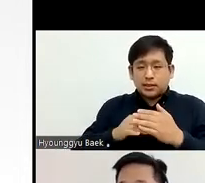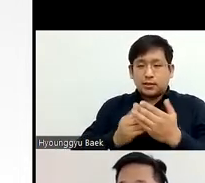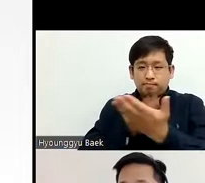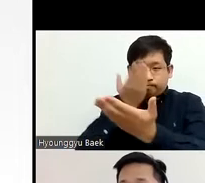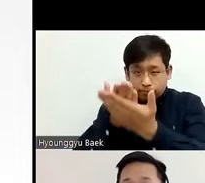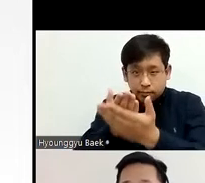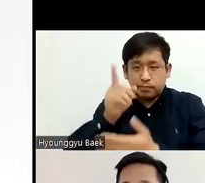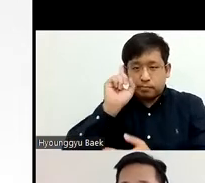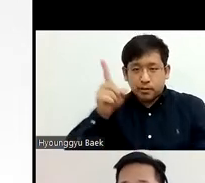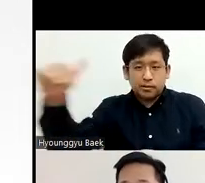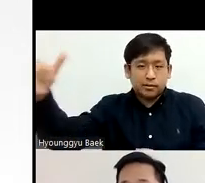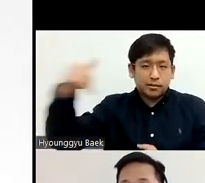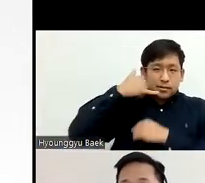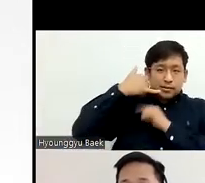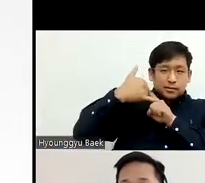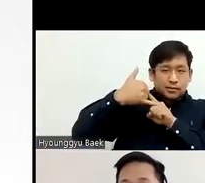card situation,